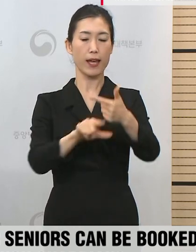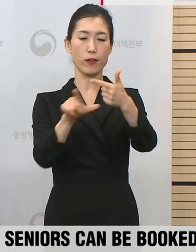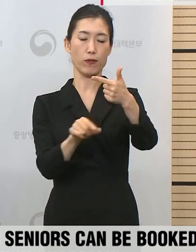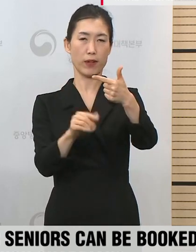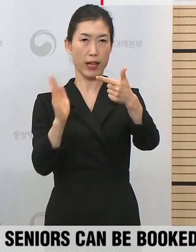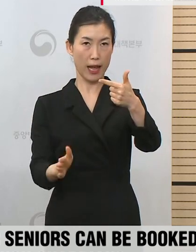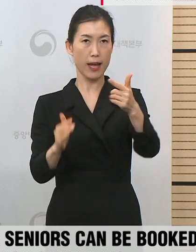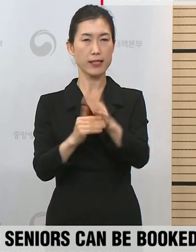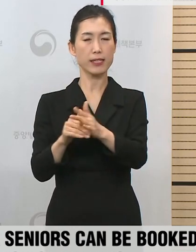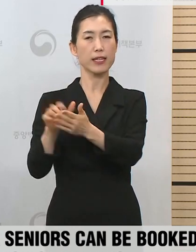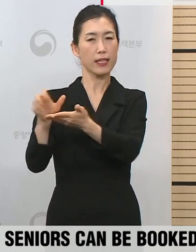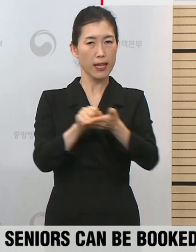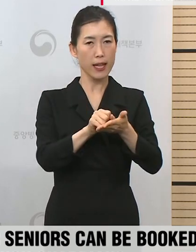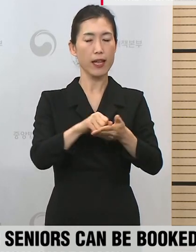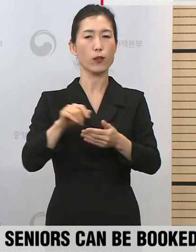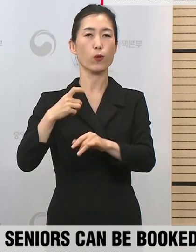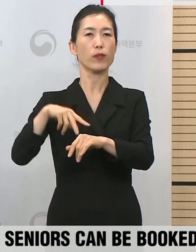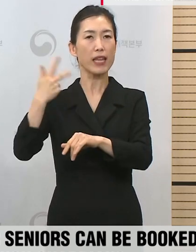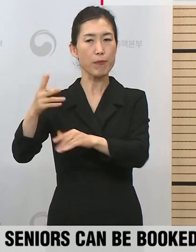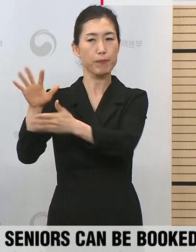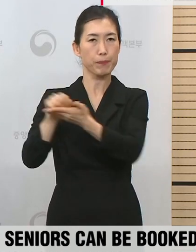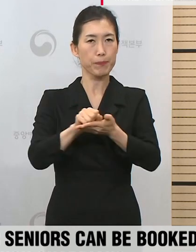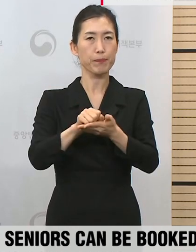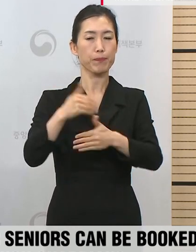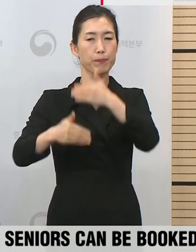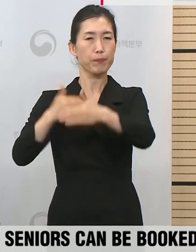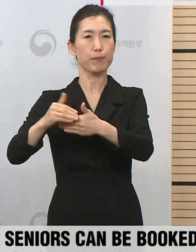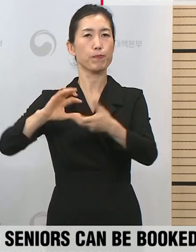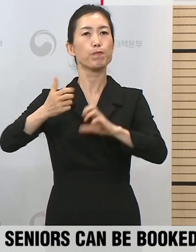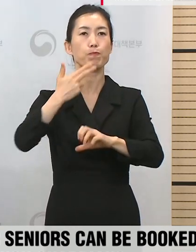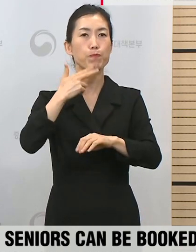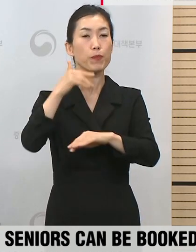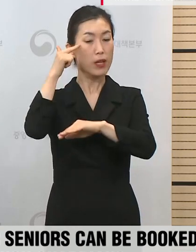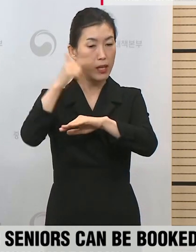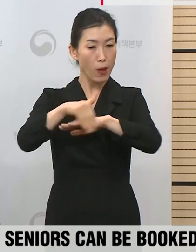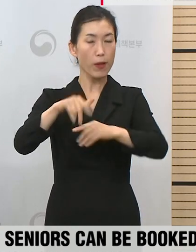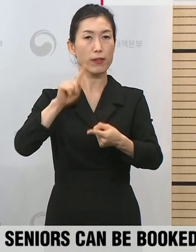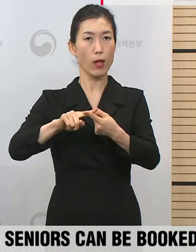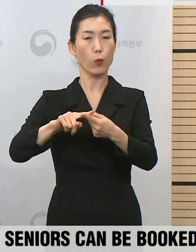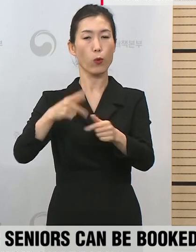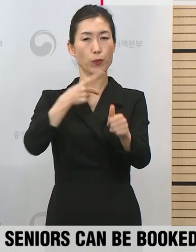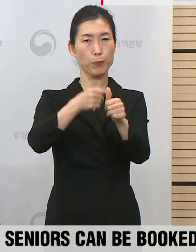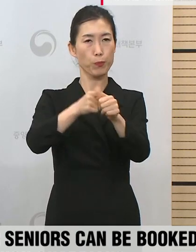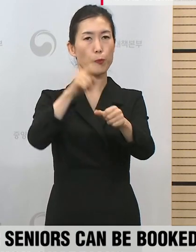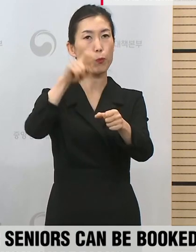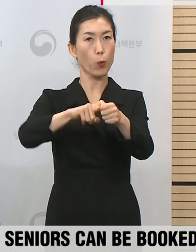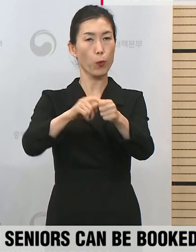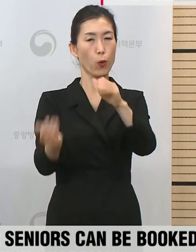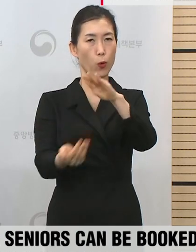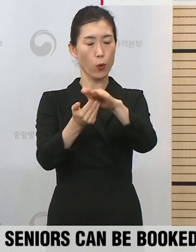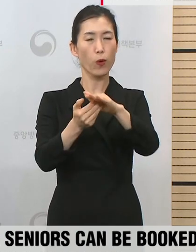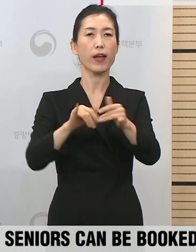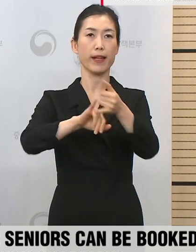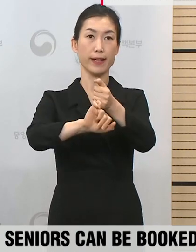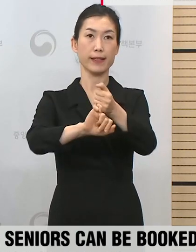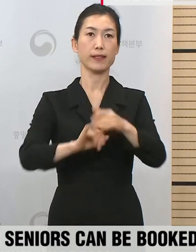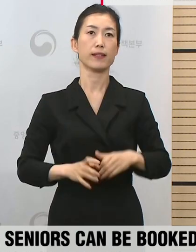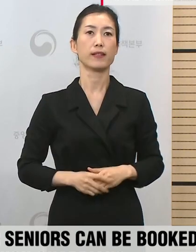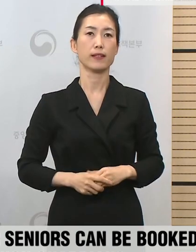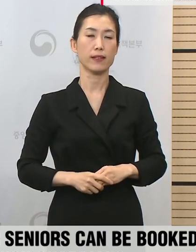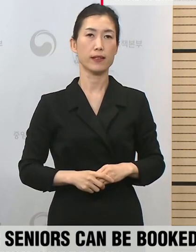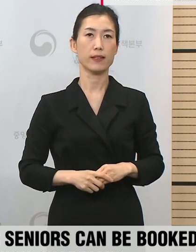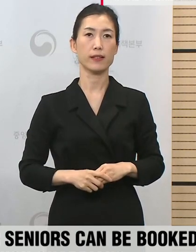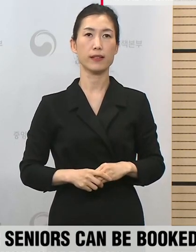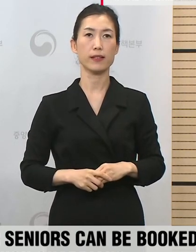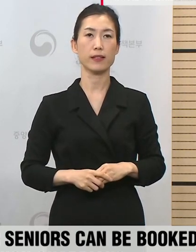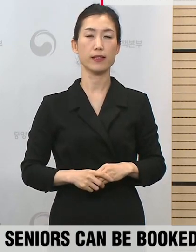7 million by June. And also, Pfizer vaccines will be delivered to country in the